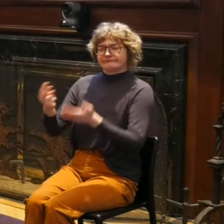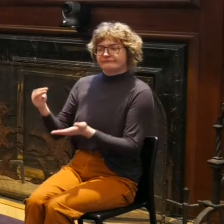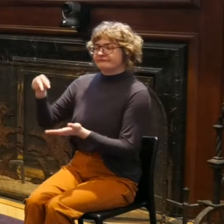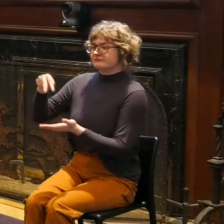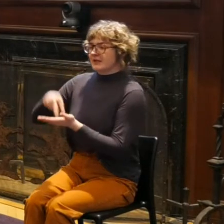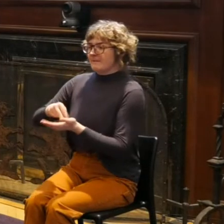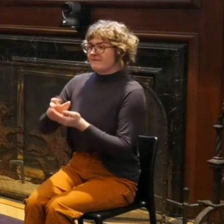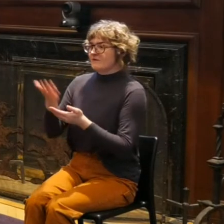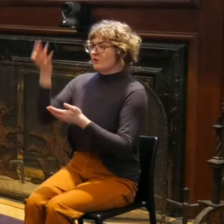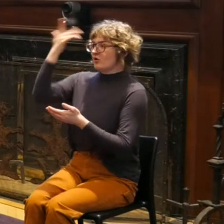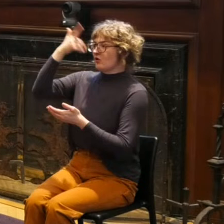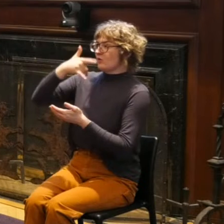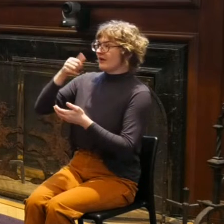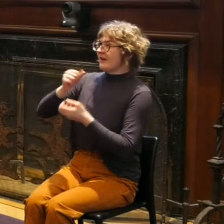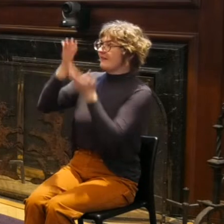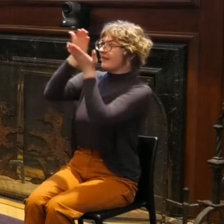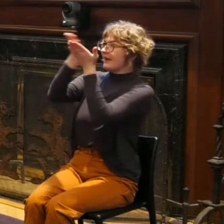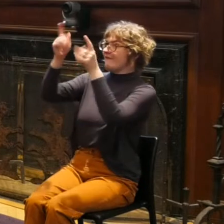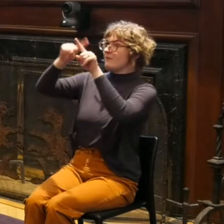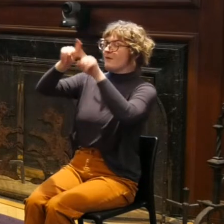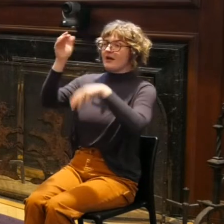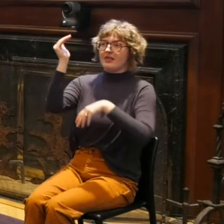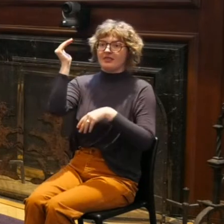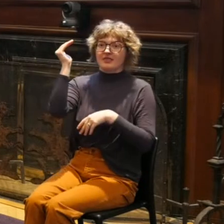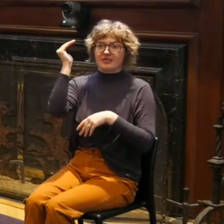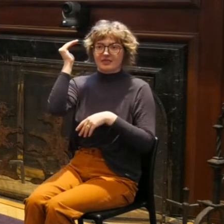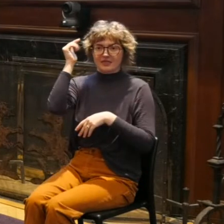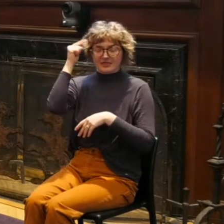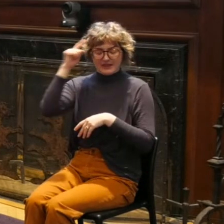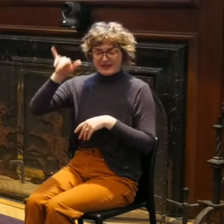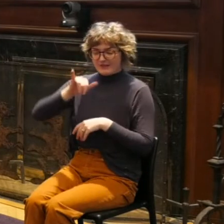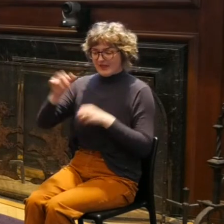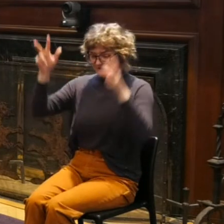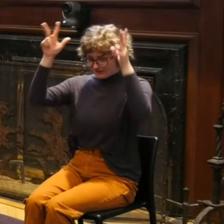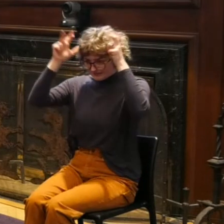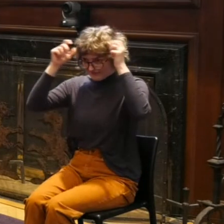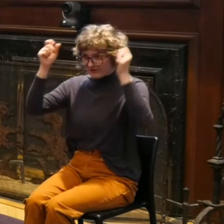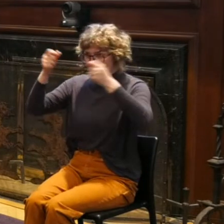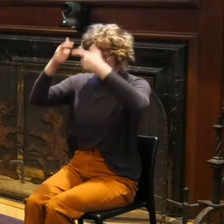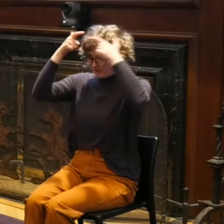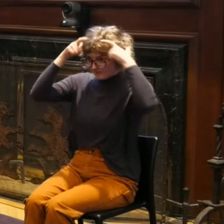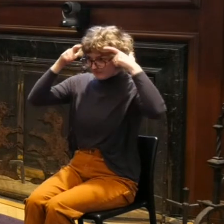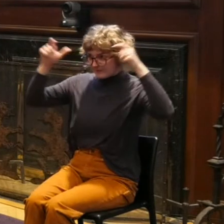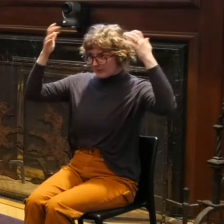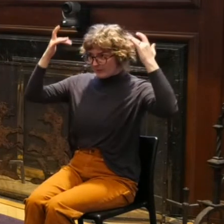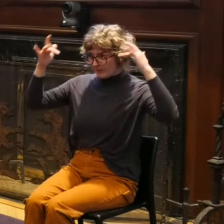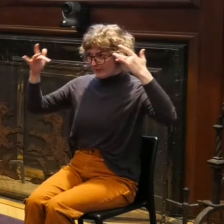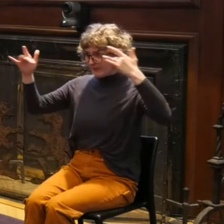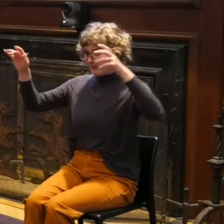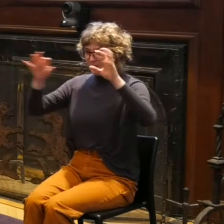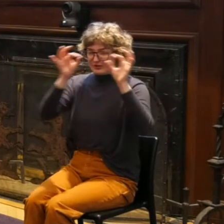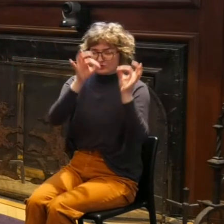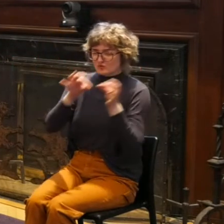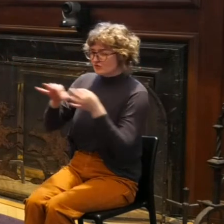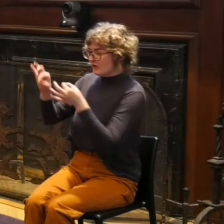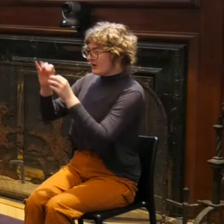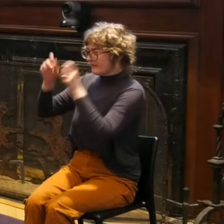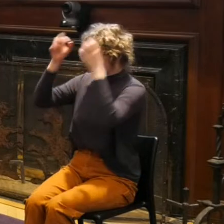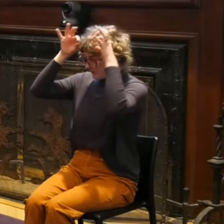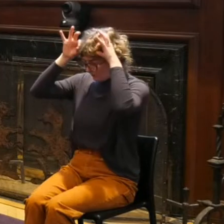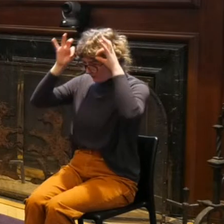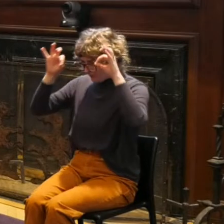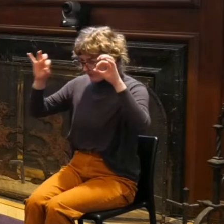like heaven, but thinking like the devil. The glow from my halo will blind and distract you from the horns growing out of my